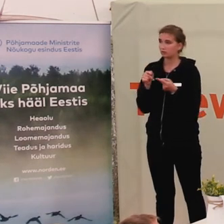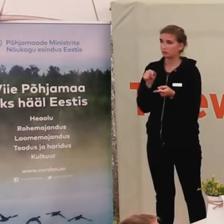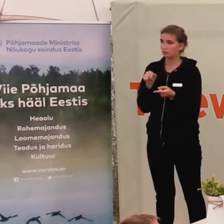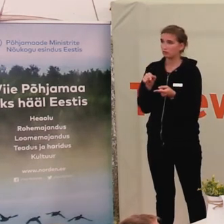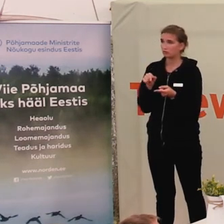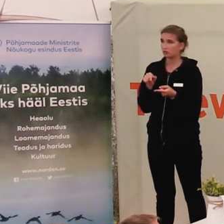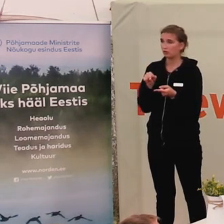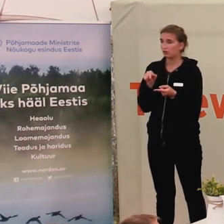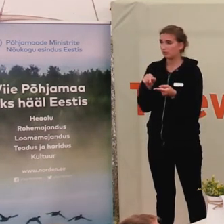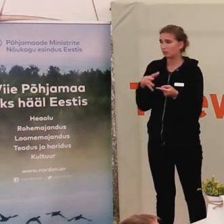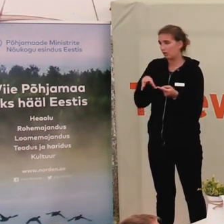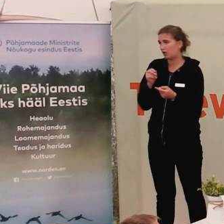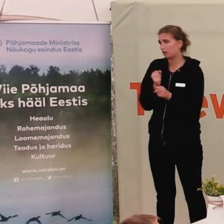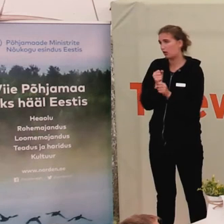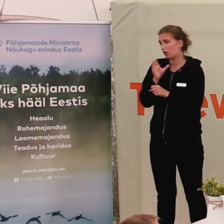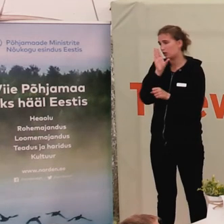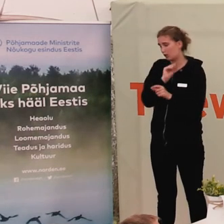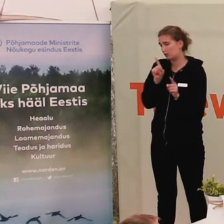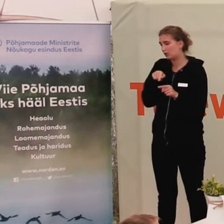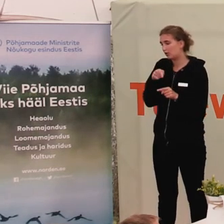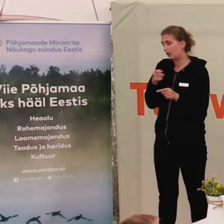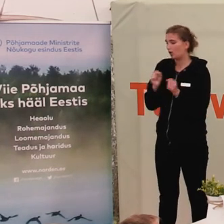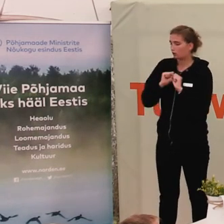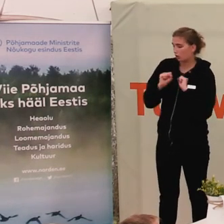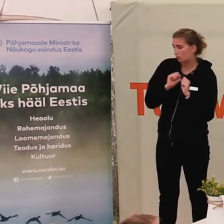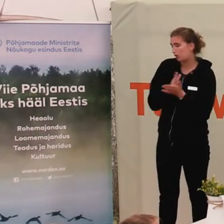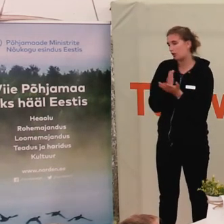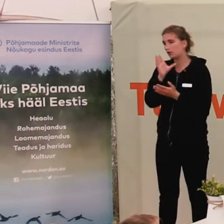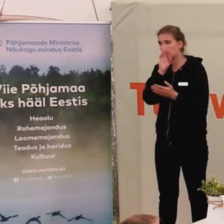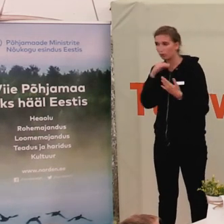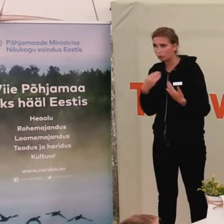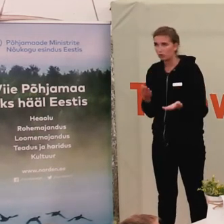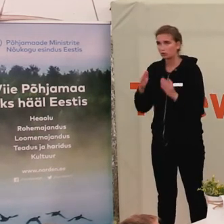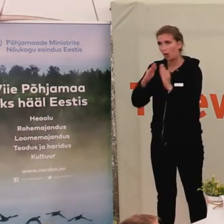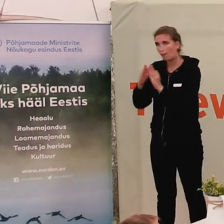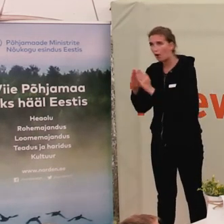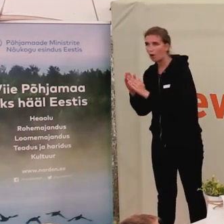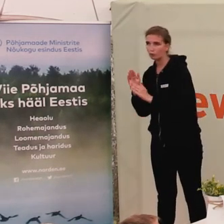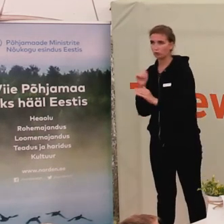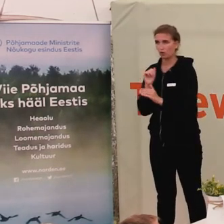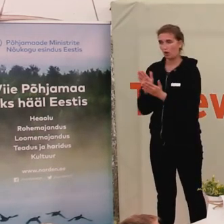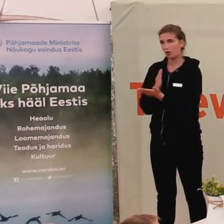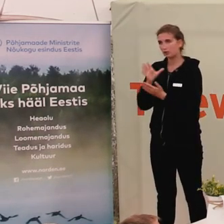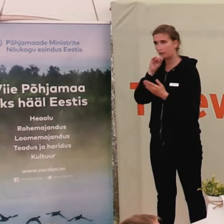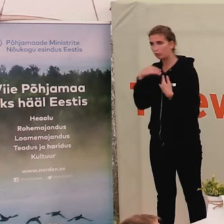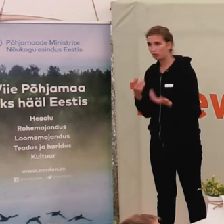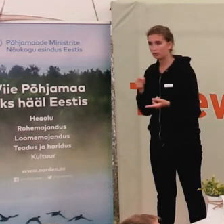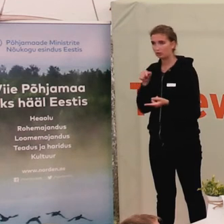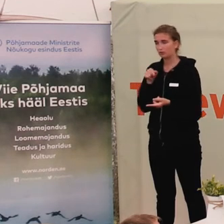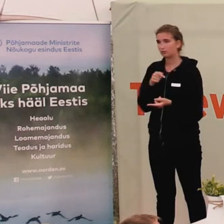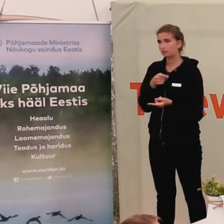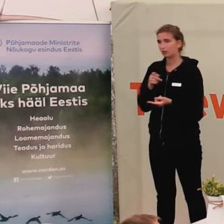that budget, what can we do? I mean, how can we solve transports? How can we solve housing? And how can we distribute it fairly?